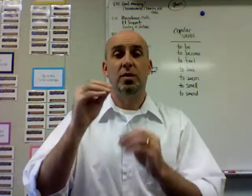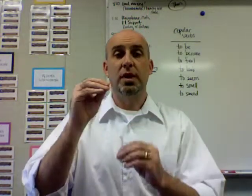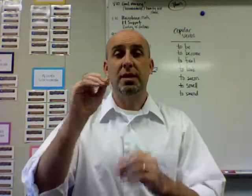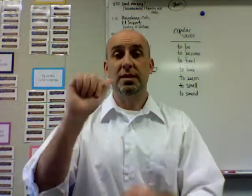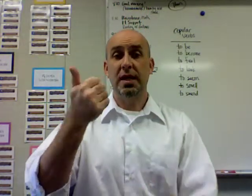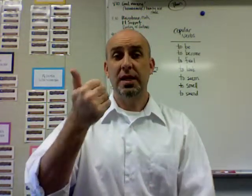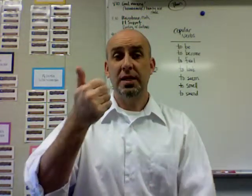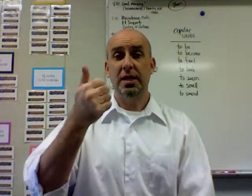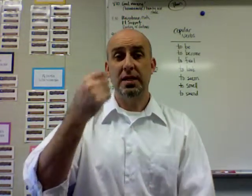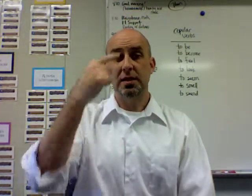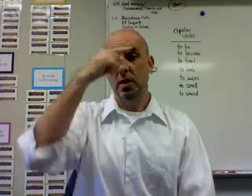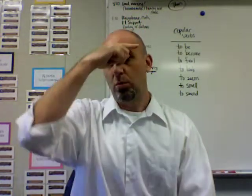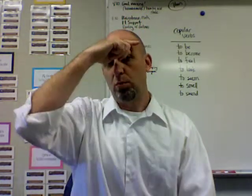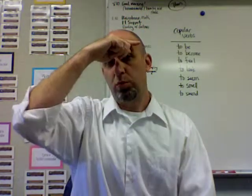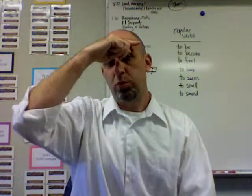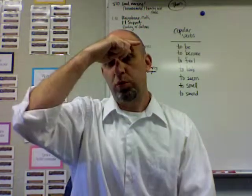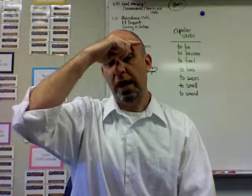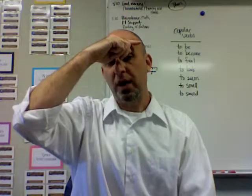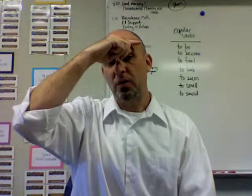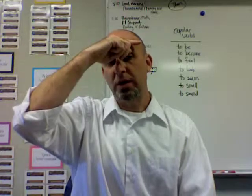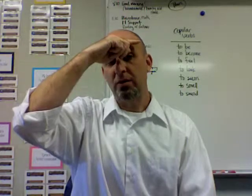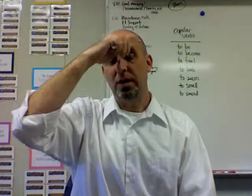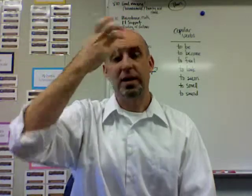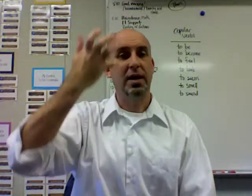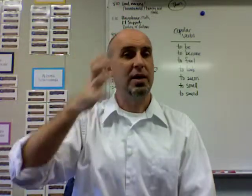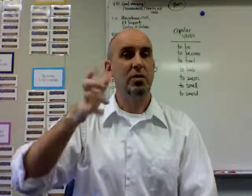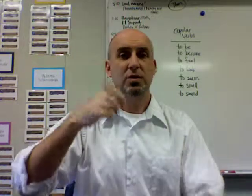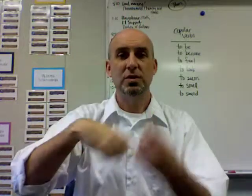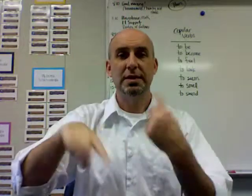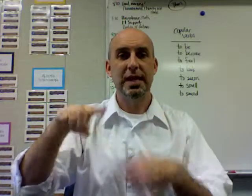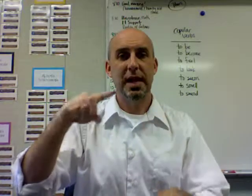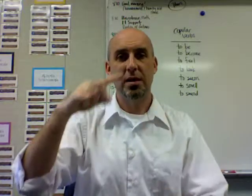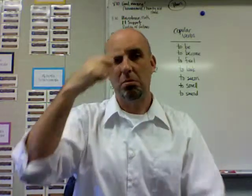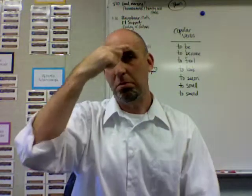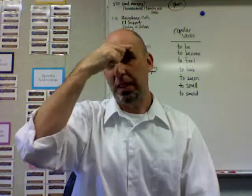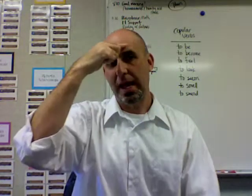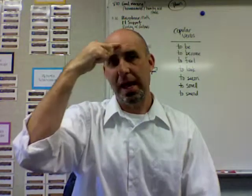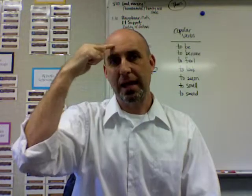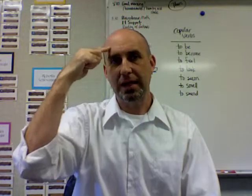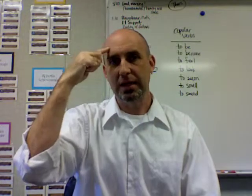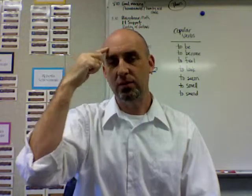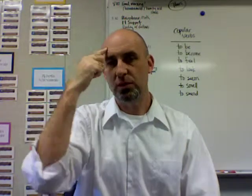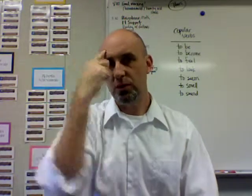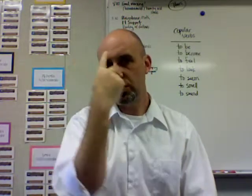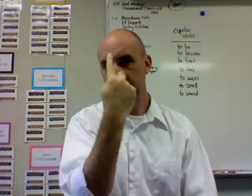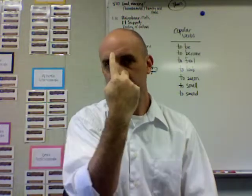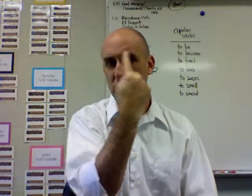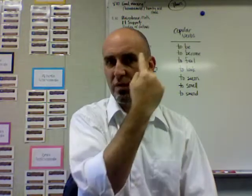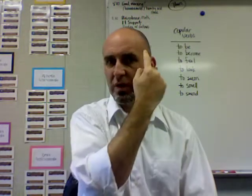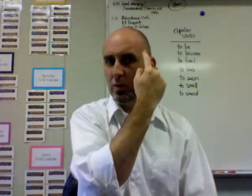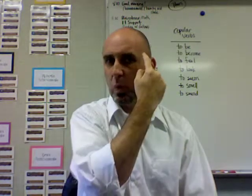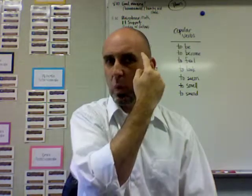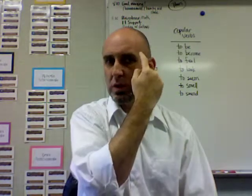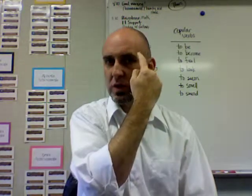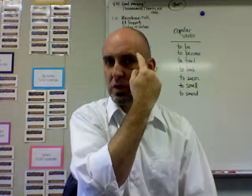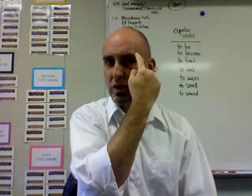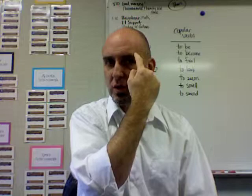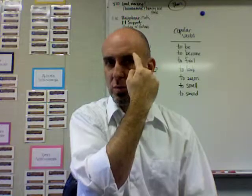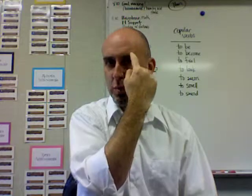Number 10 is brow. Now, I don't want you to sign black. What you want to do is turn your finger more so that you're